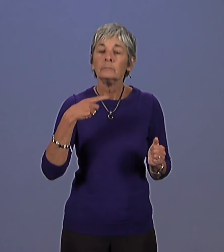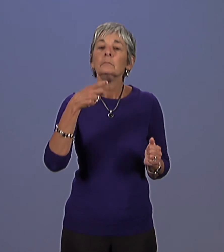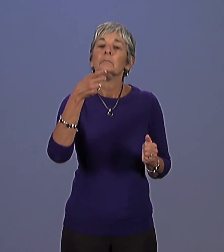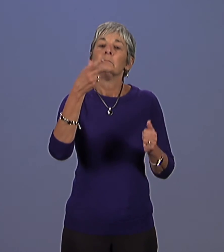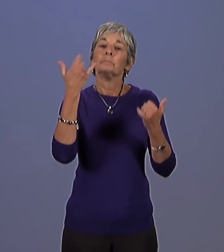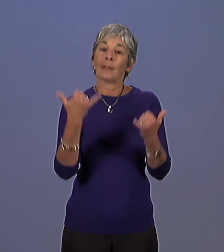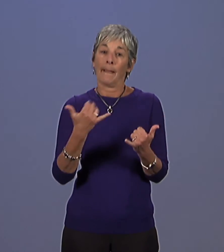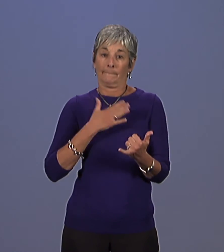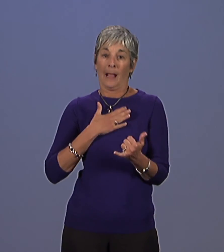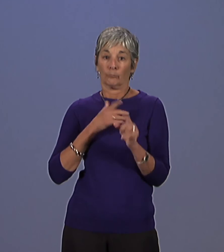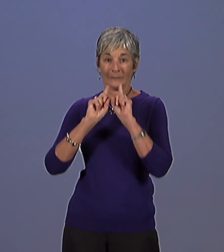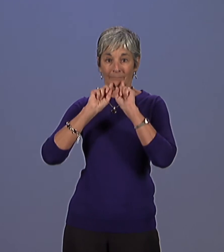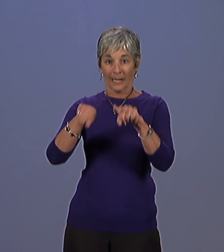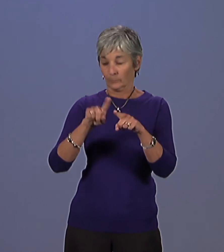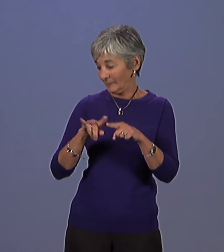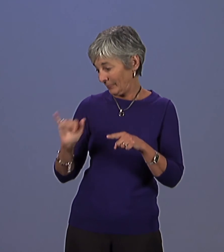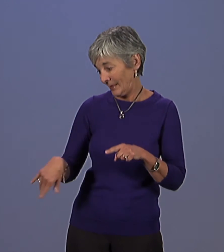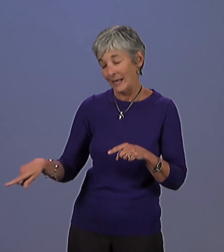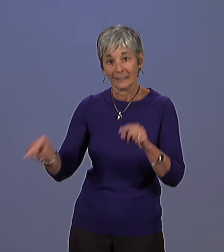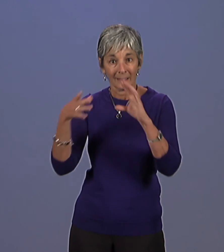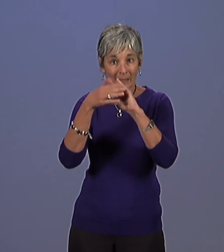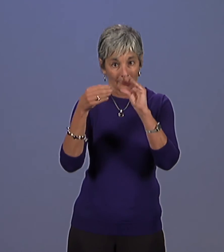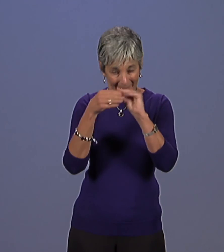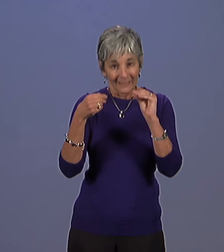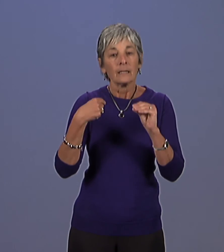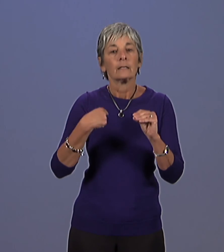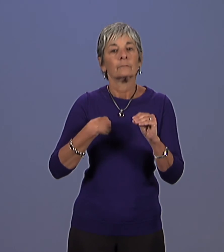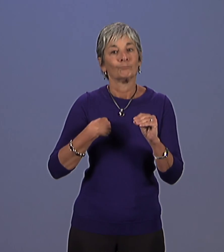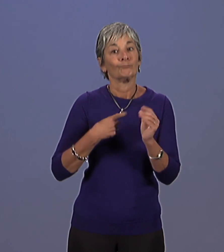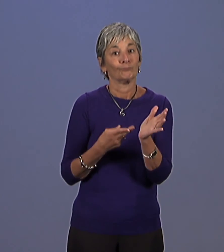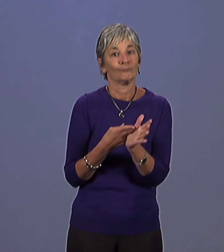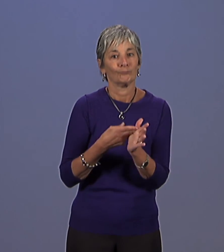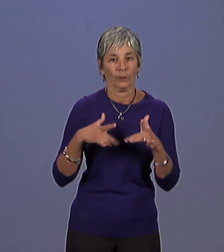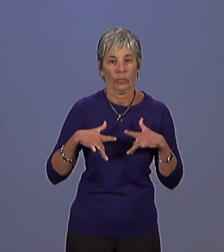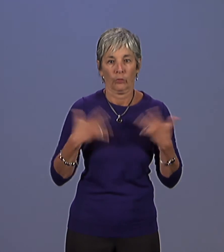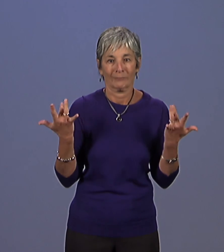in. My response to the comment is that I'm actually thrilled to hear it.